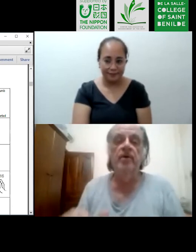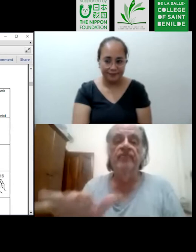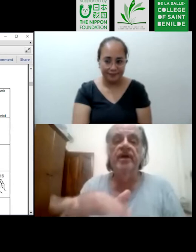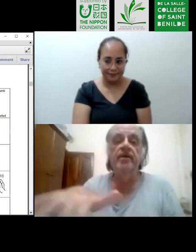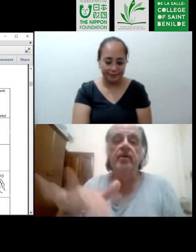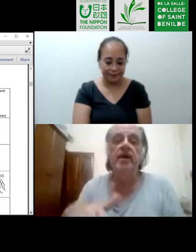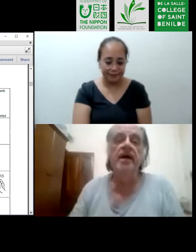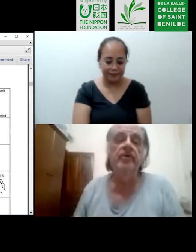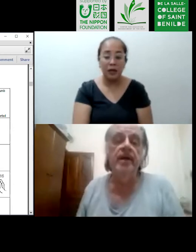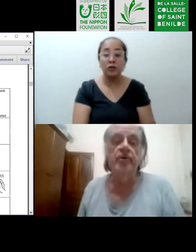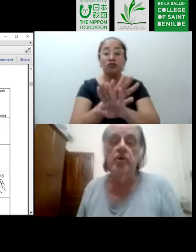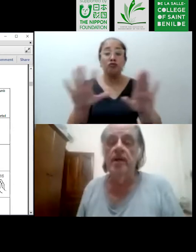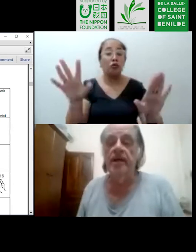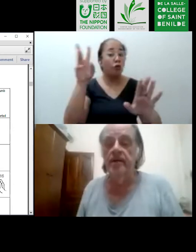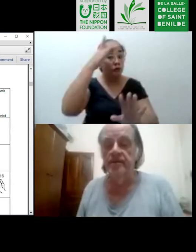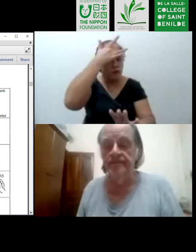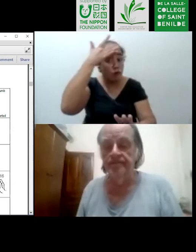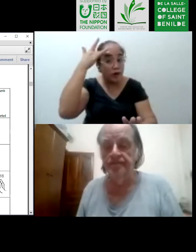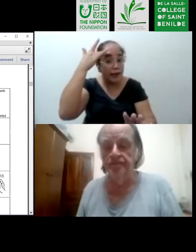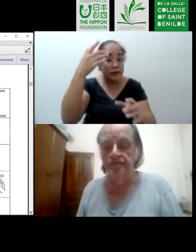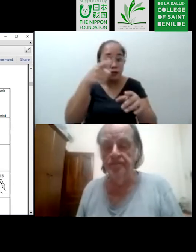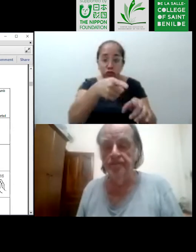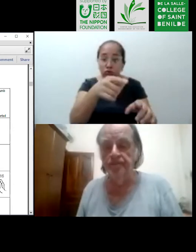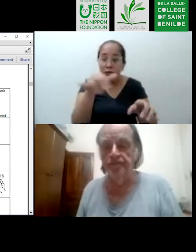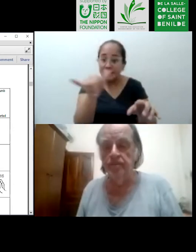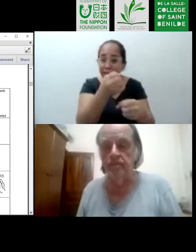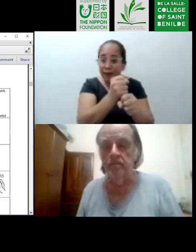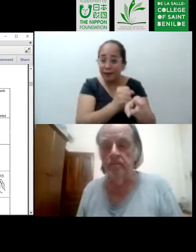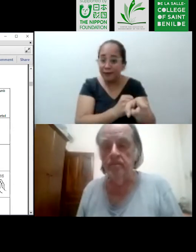So, but don't forget, you're going to have to make a chart like this.